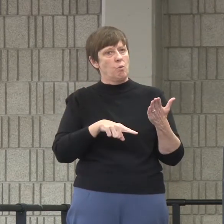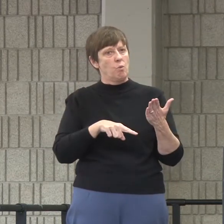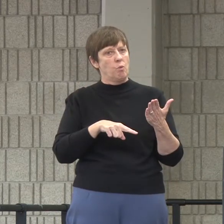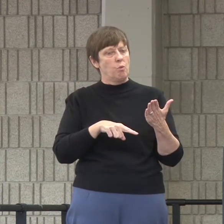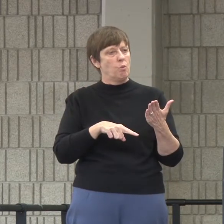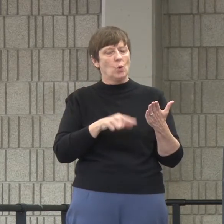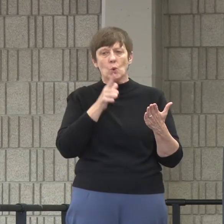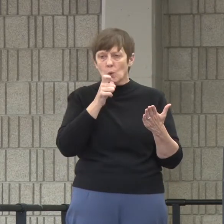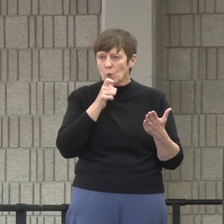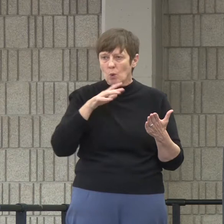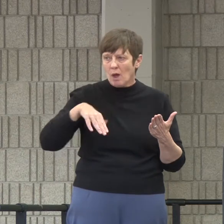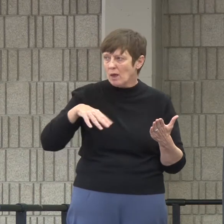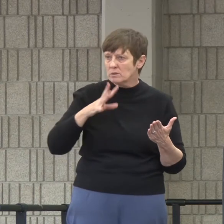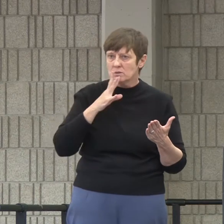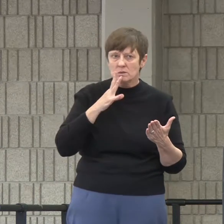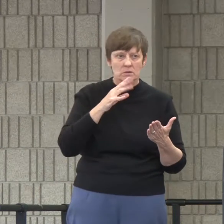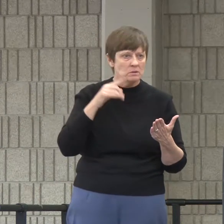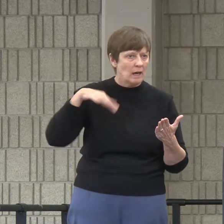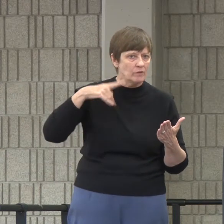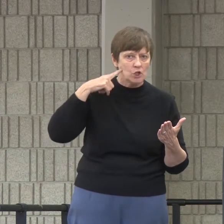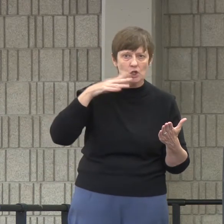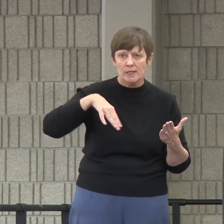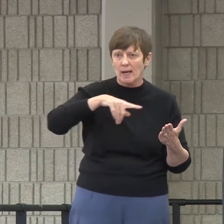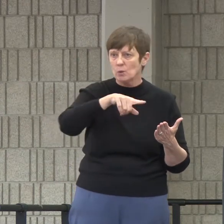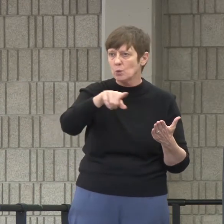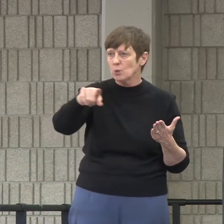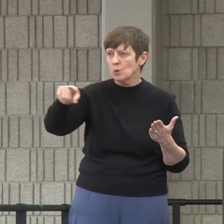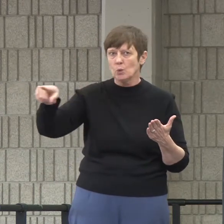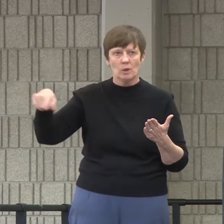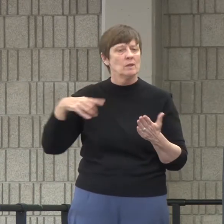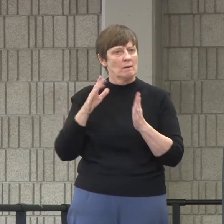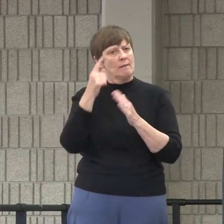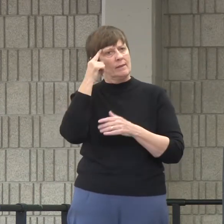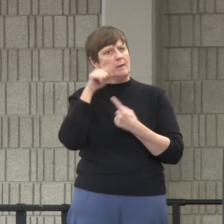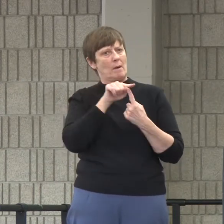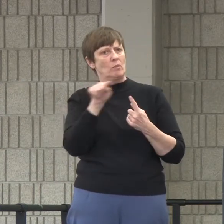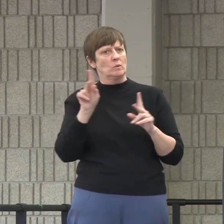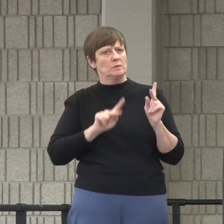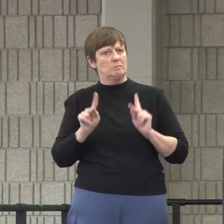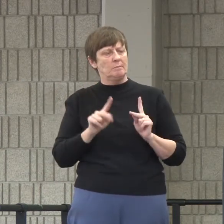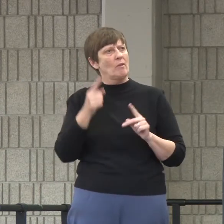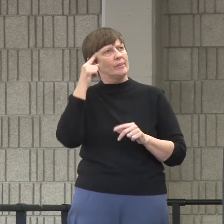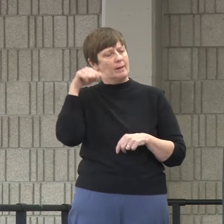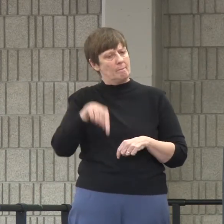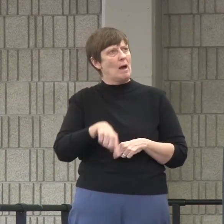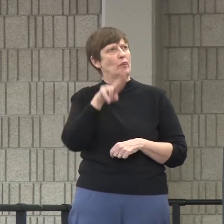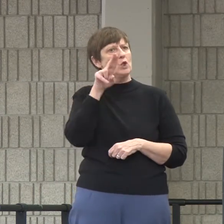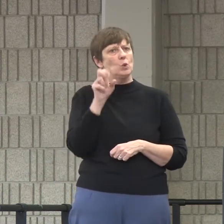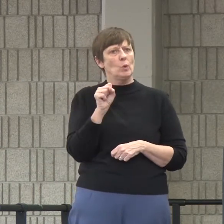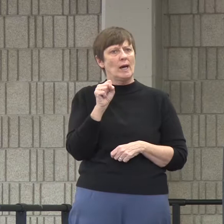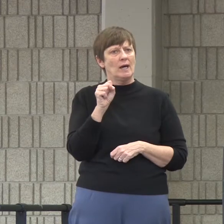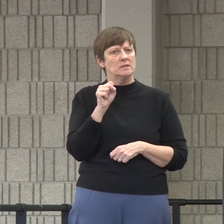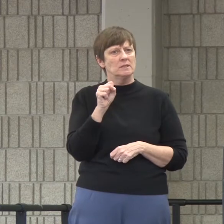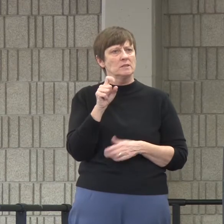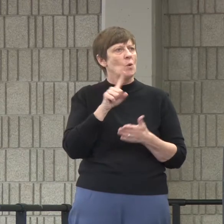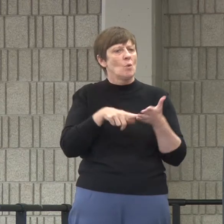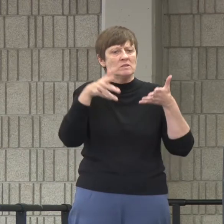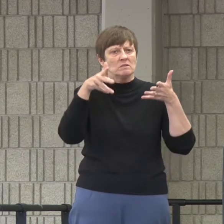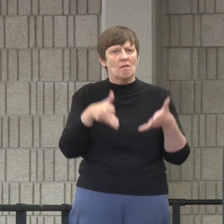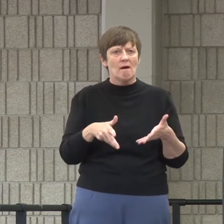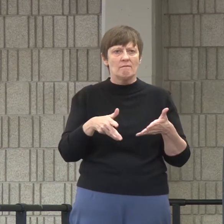hasn't been heard. He asked us to think about the country and what we have left to